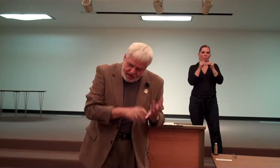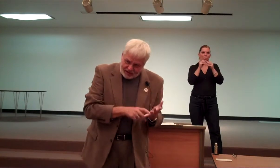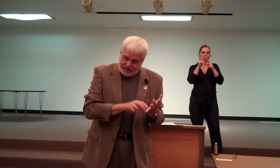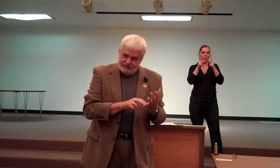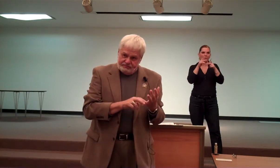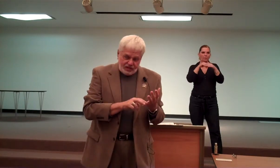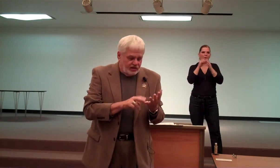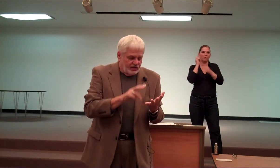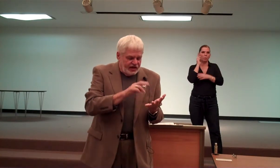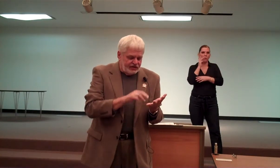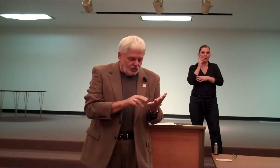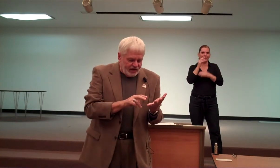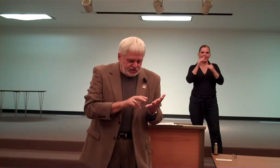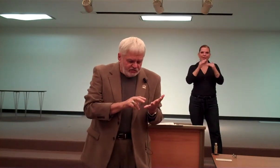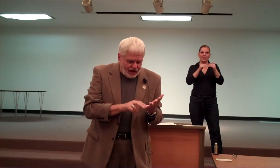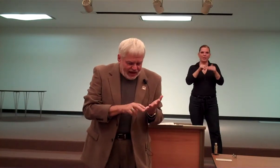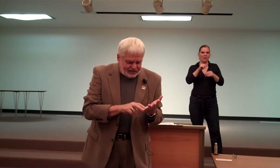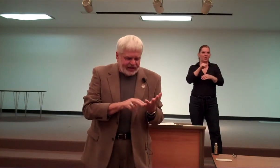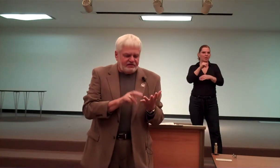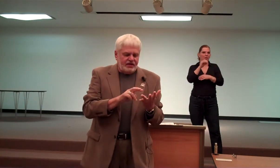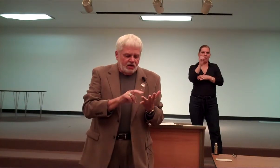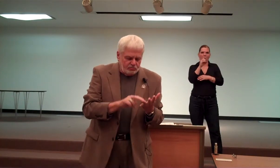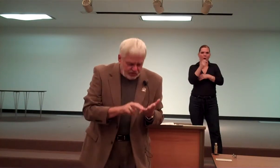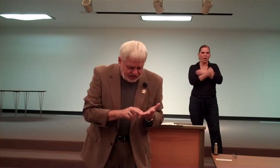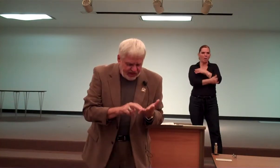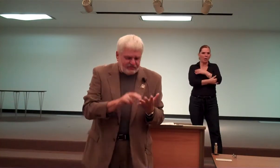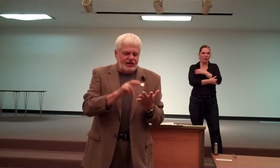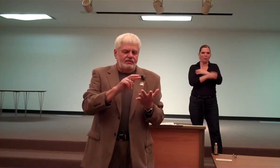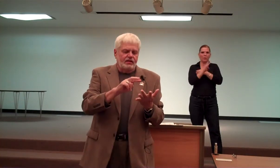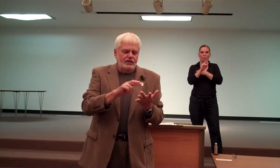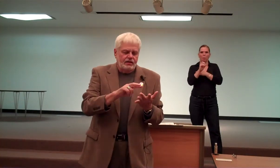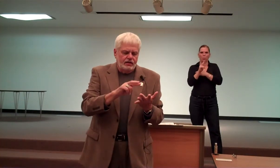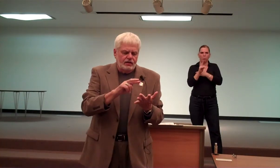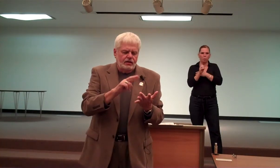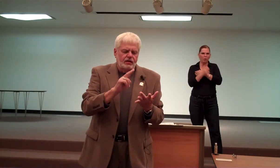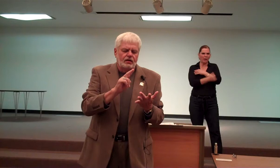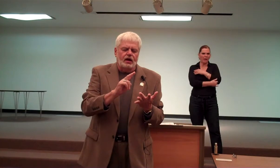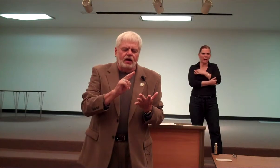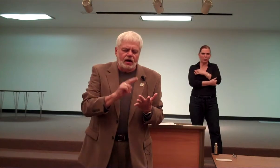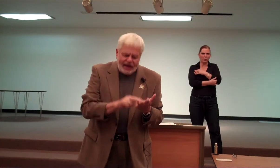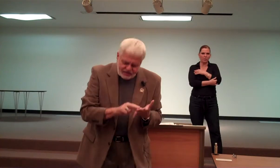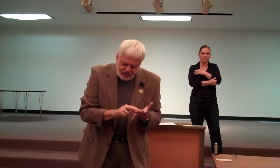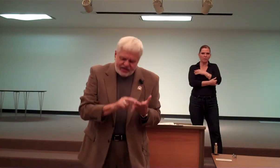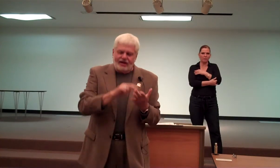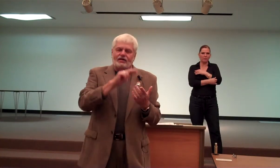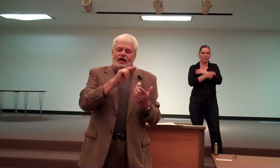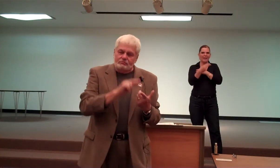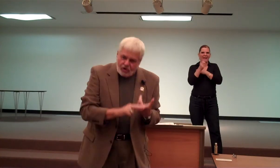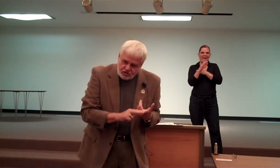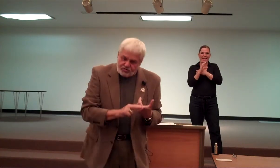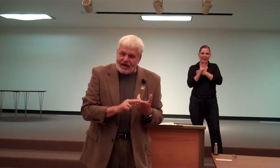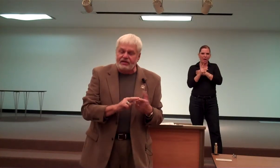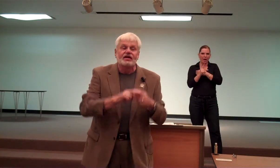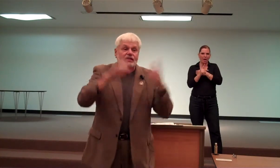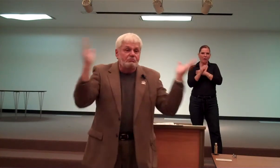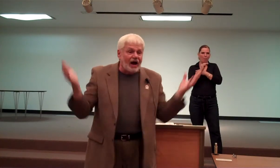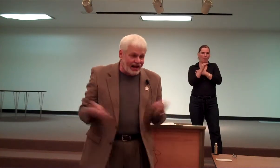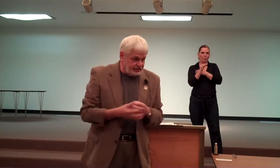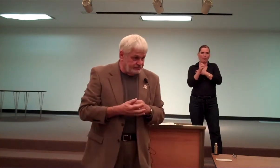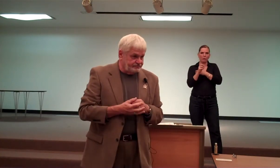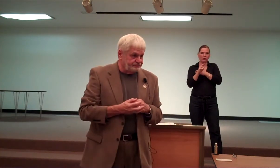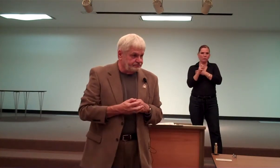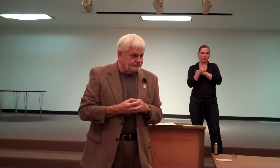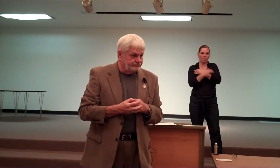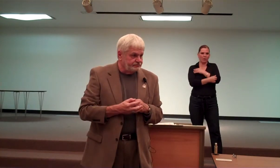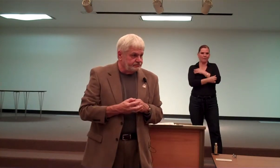in Wheeling than in the rest of Ohio County, Brooke County, Hancock County, and Marshall County